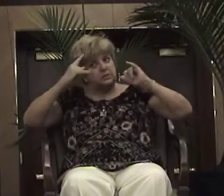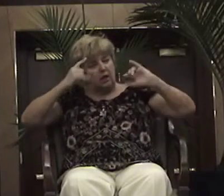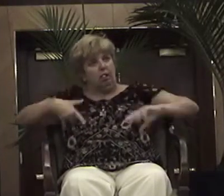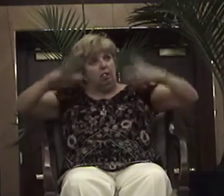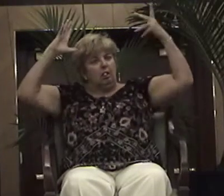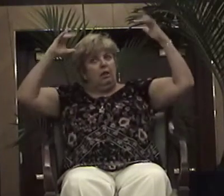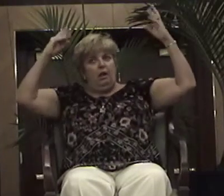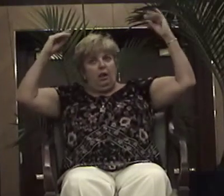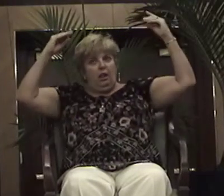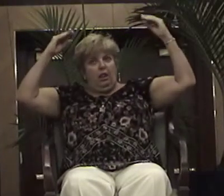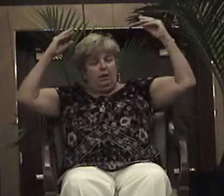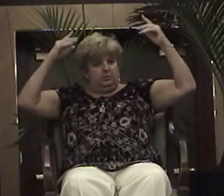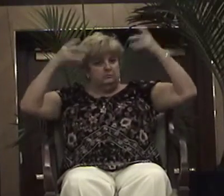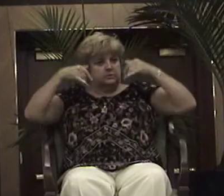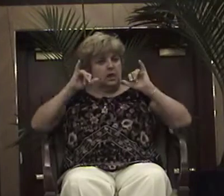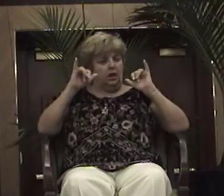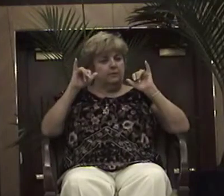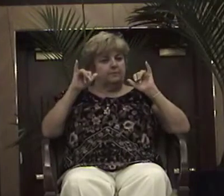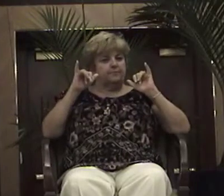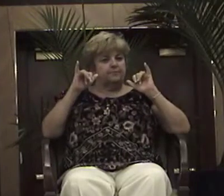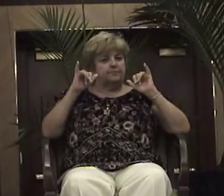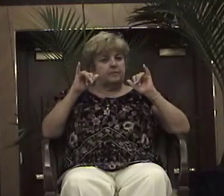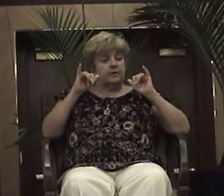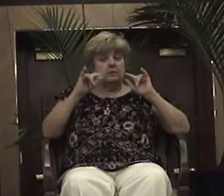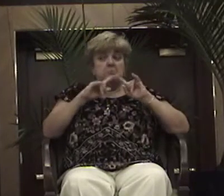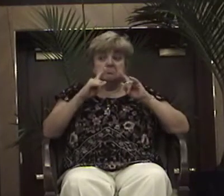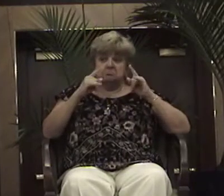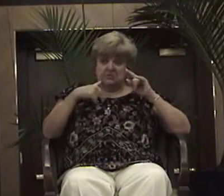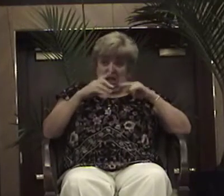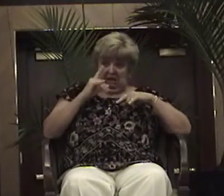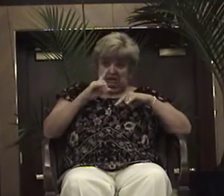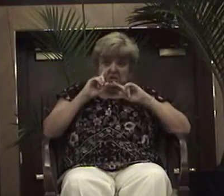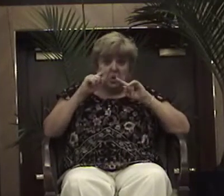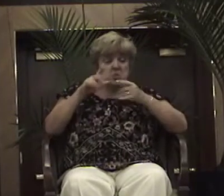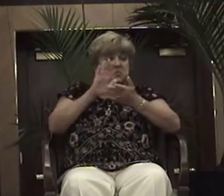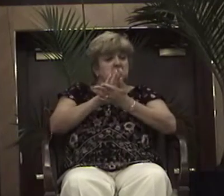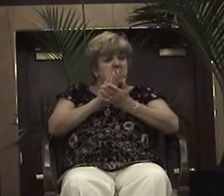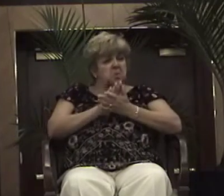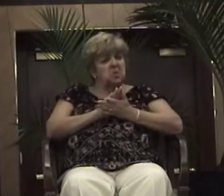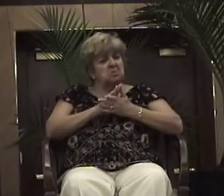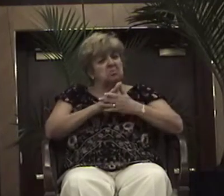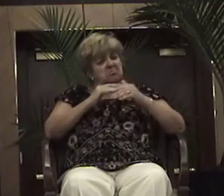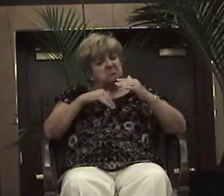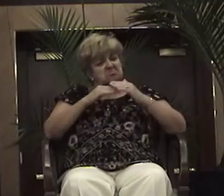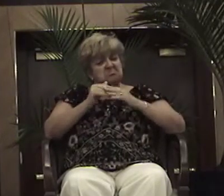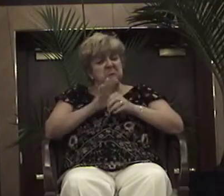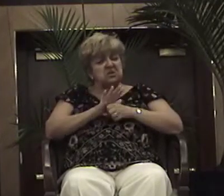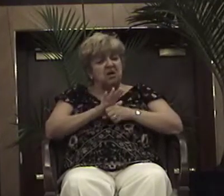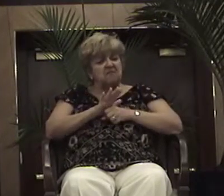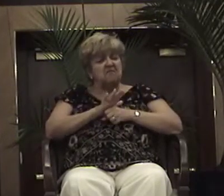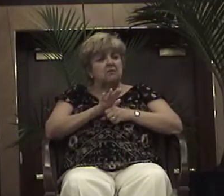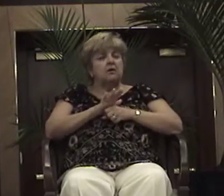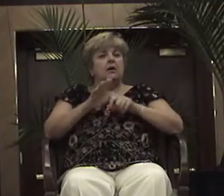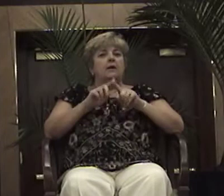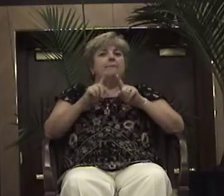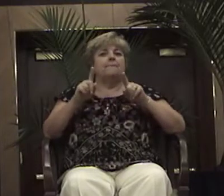But I want to tell you, I went to school, I got minimal education, but I done a couple of things that I shall never